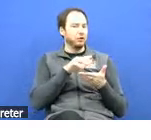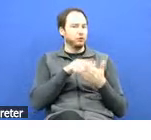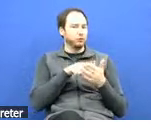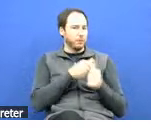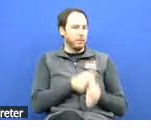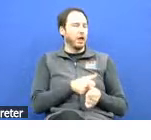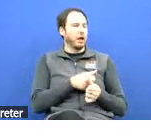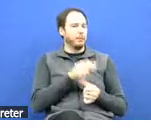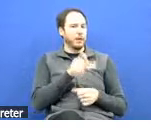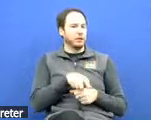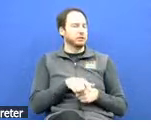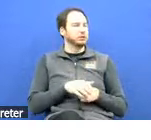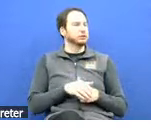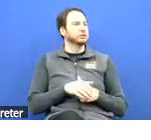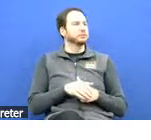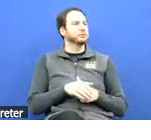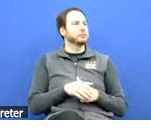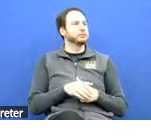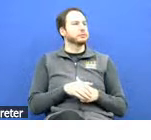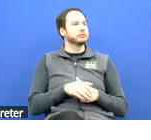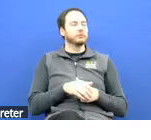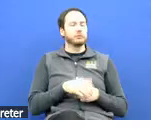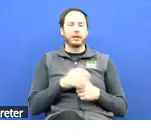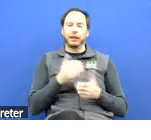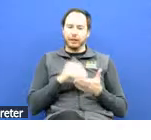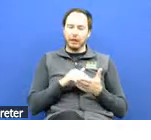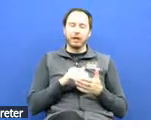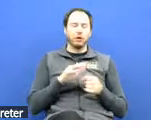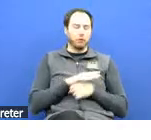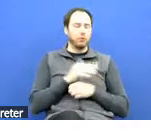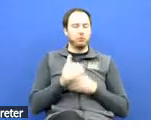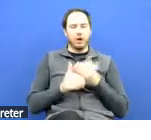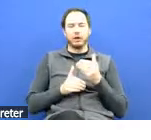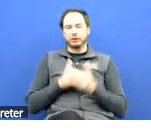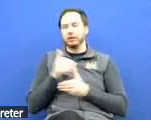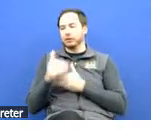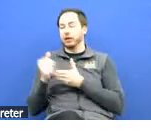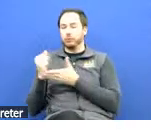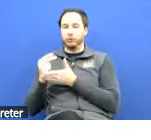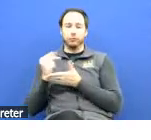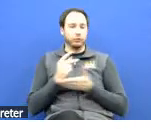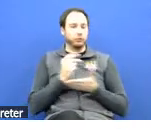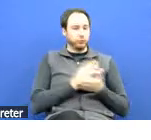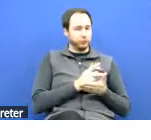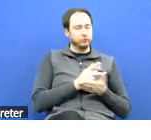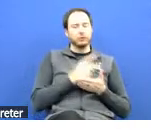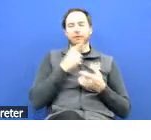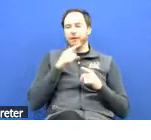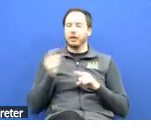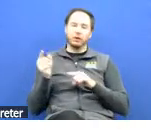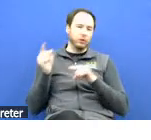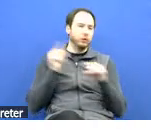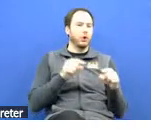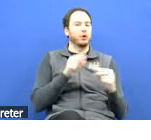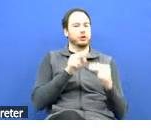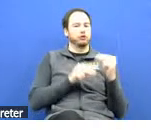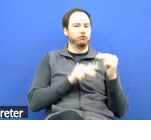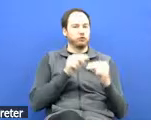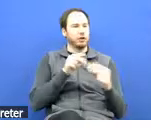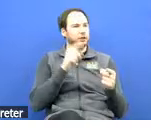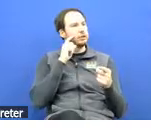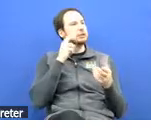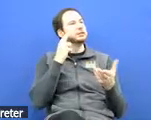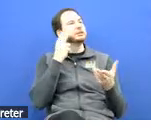with. And, that does take a while. And once we get approval for that, then they start construction. And here, as you